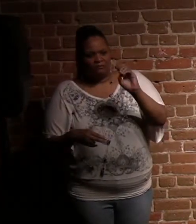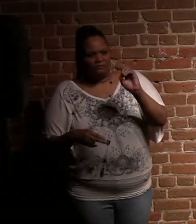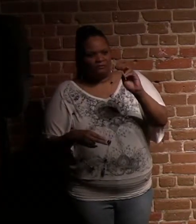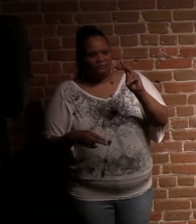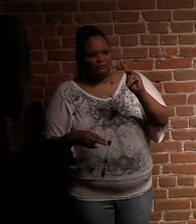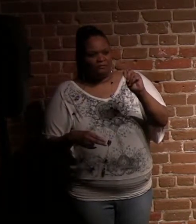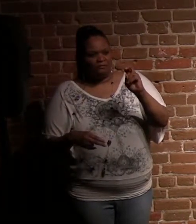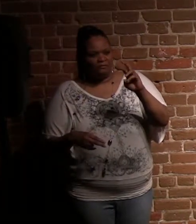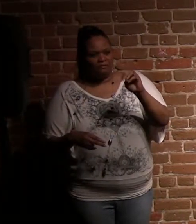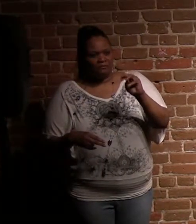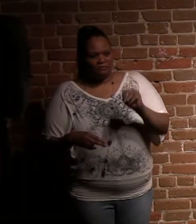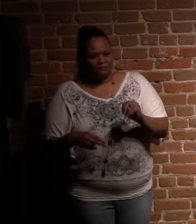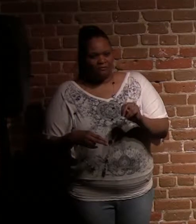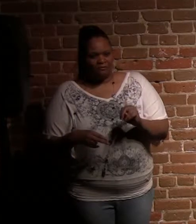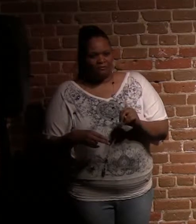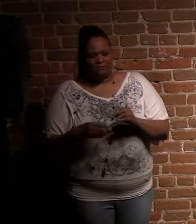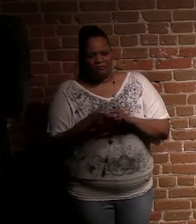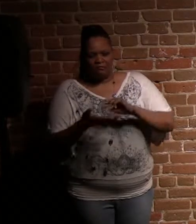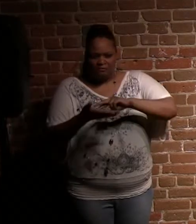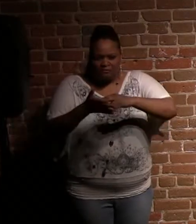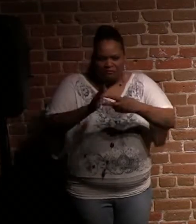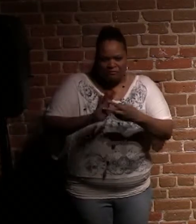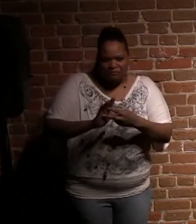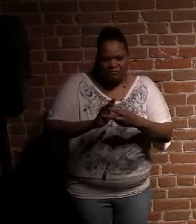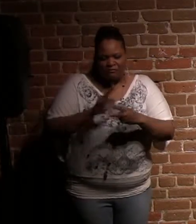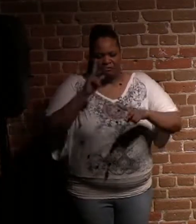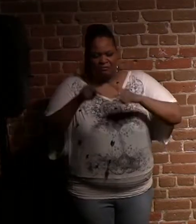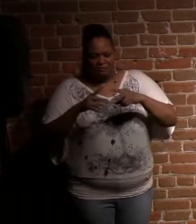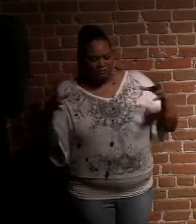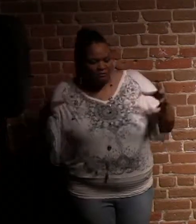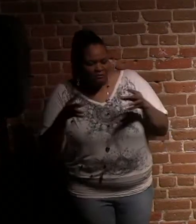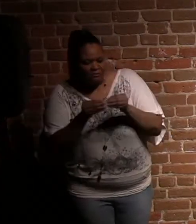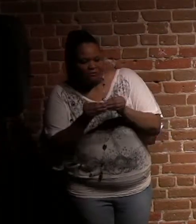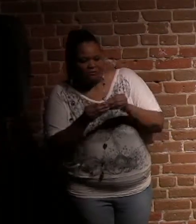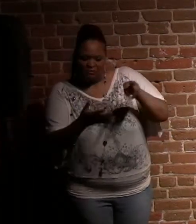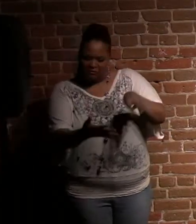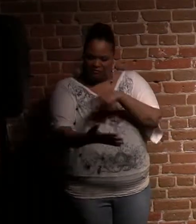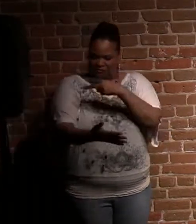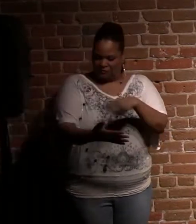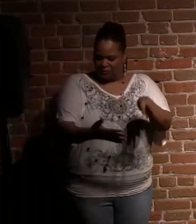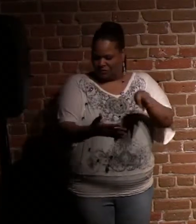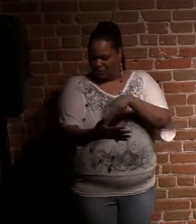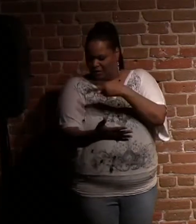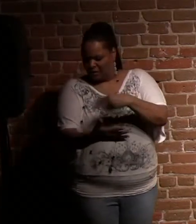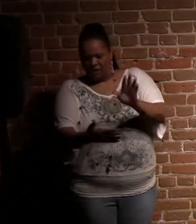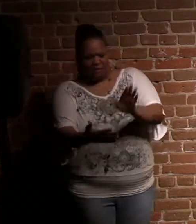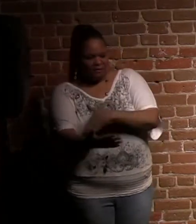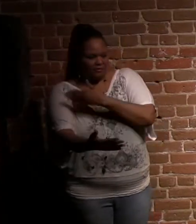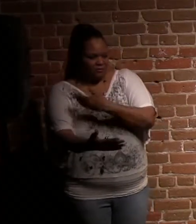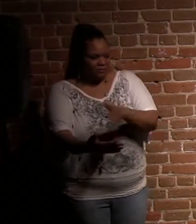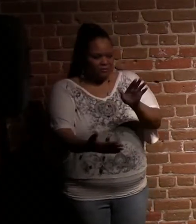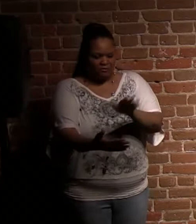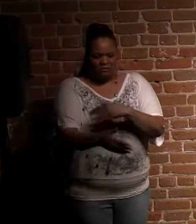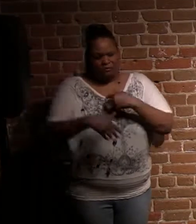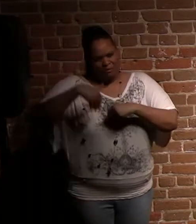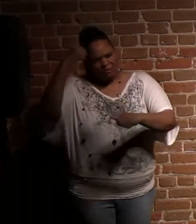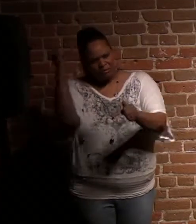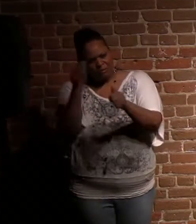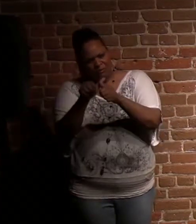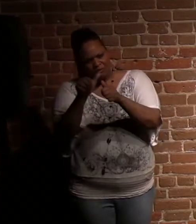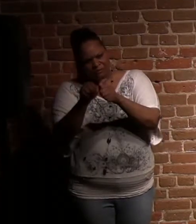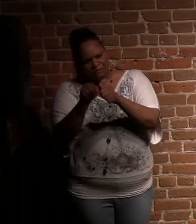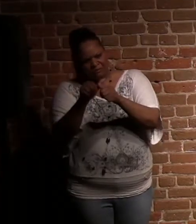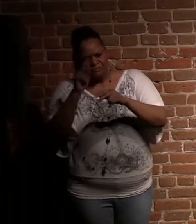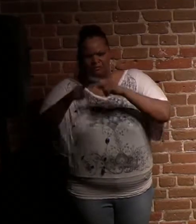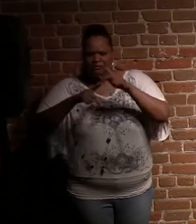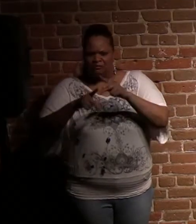And so basically all it was is we would get together and dance and sing. So I remember us getting together, and one